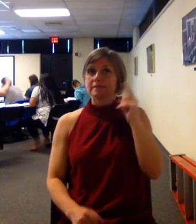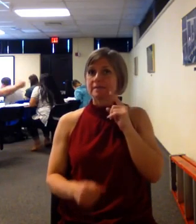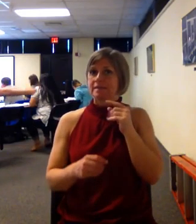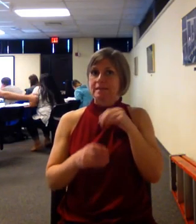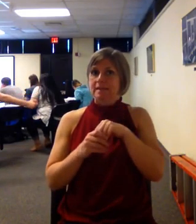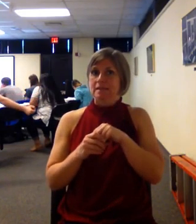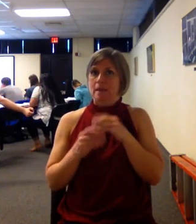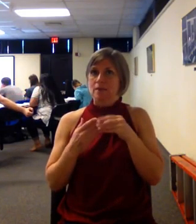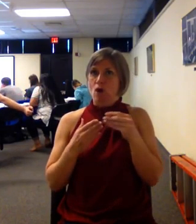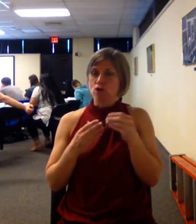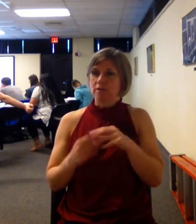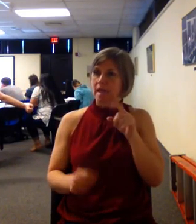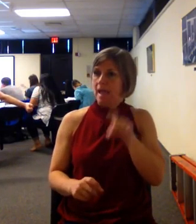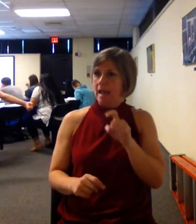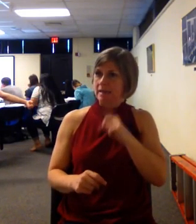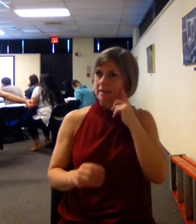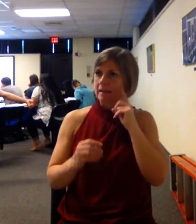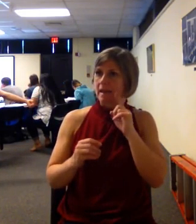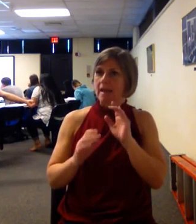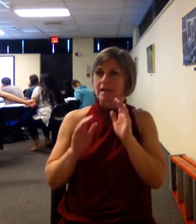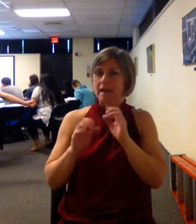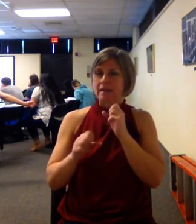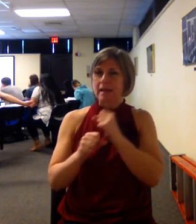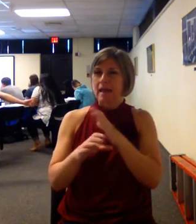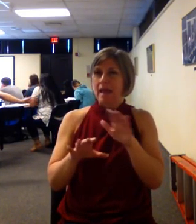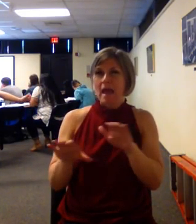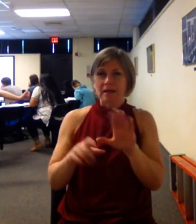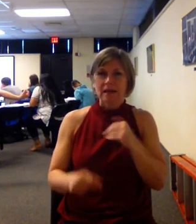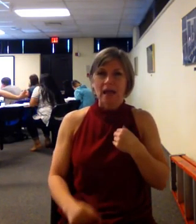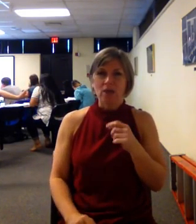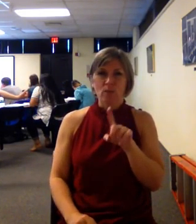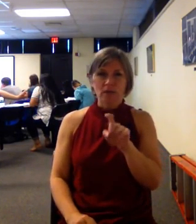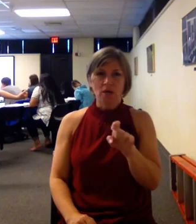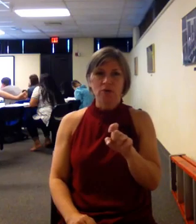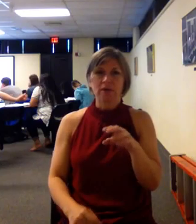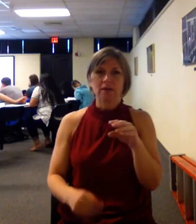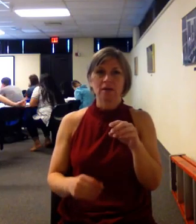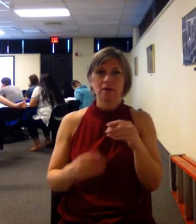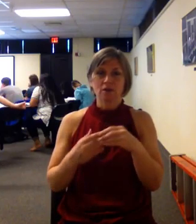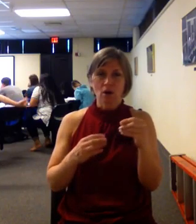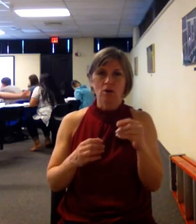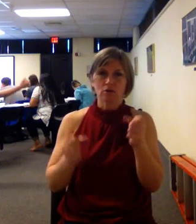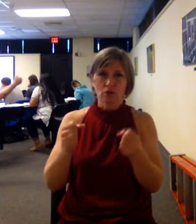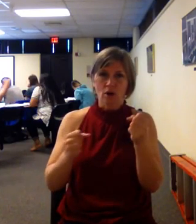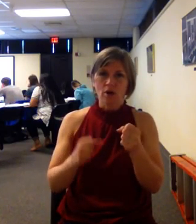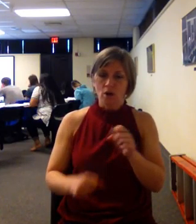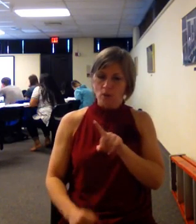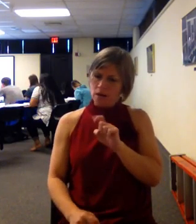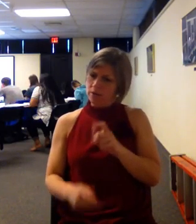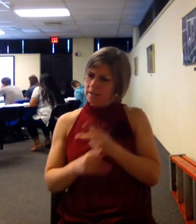I had to pretend like I had a $100 par value times 97%, so I said 100 times 97 would be